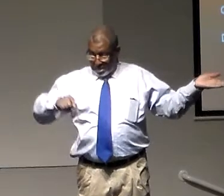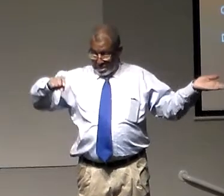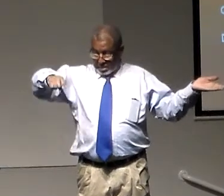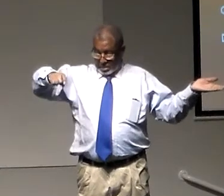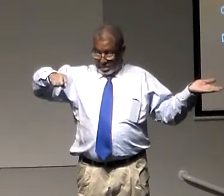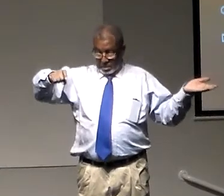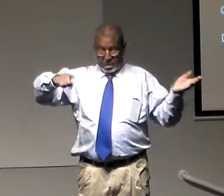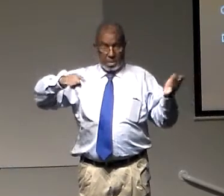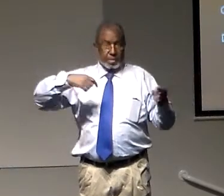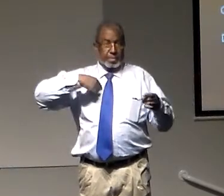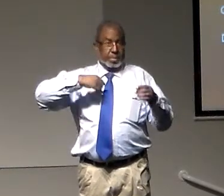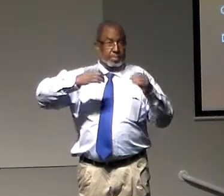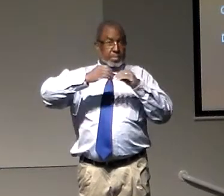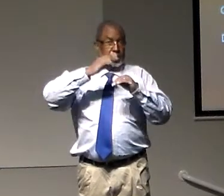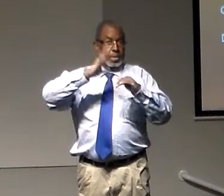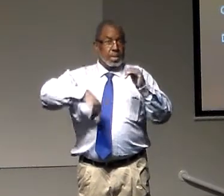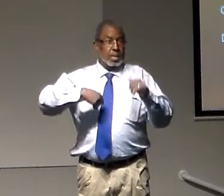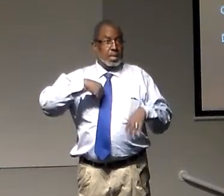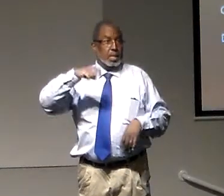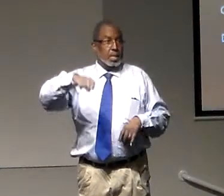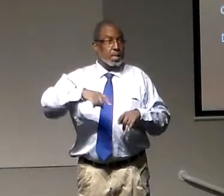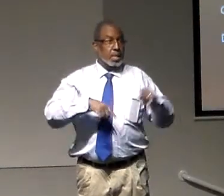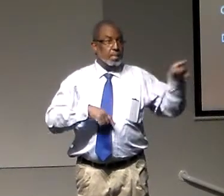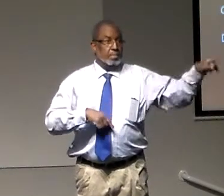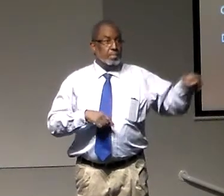people need me more as I need them.